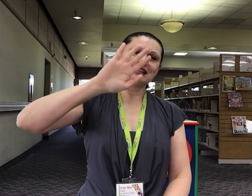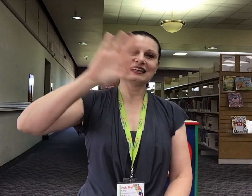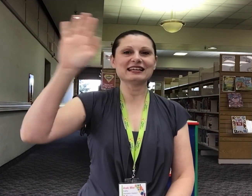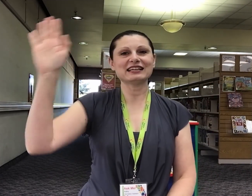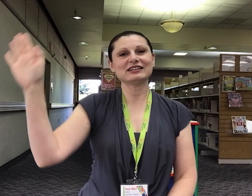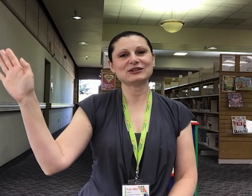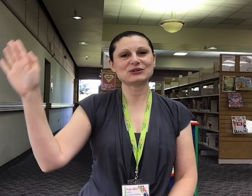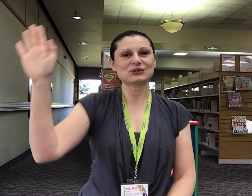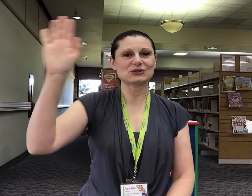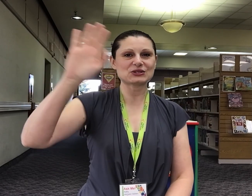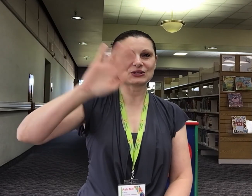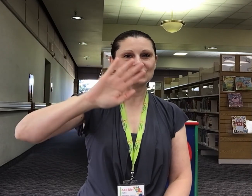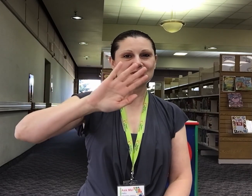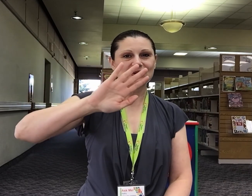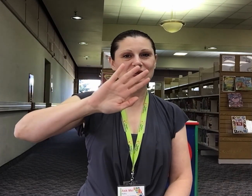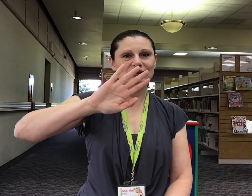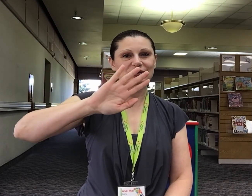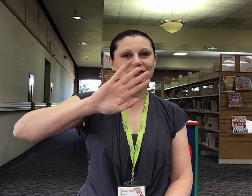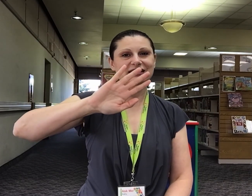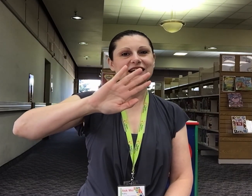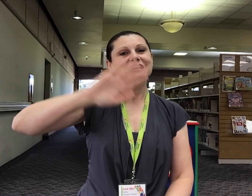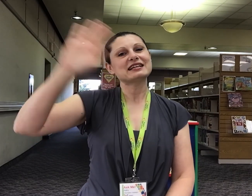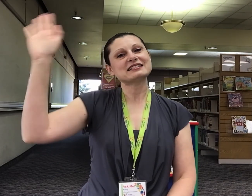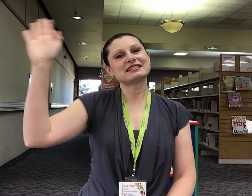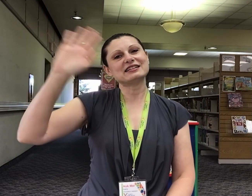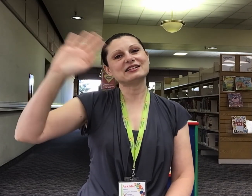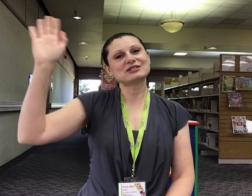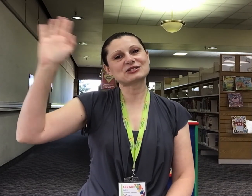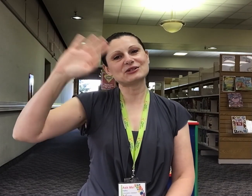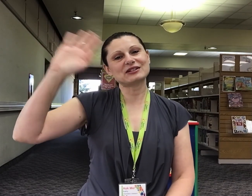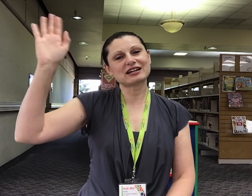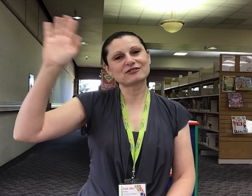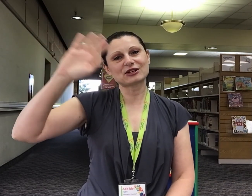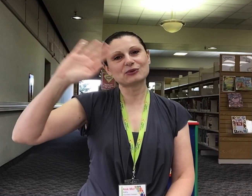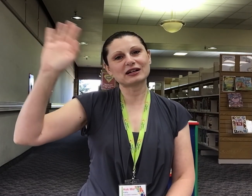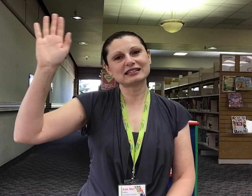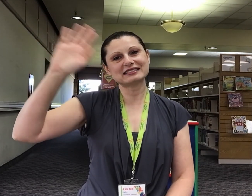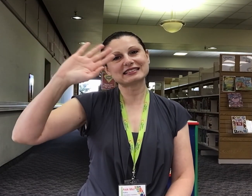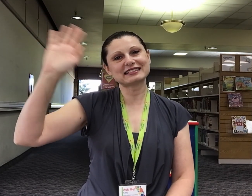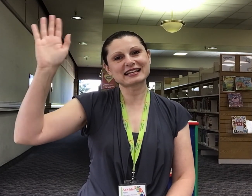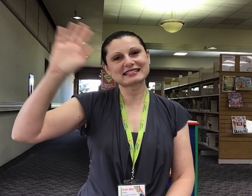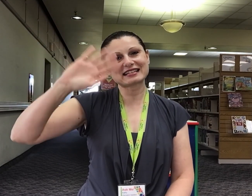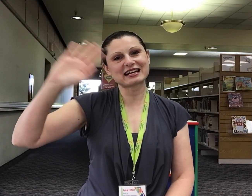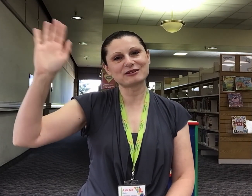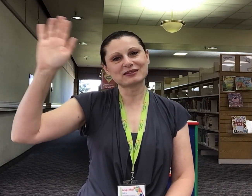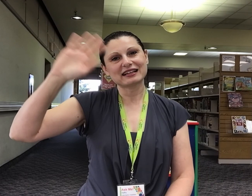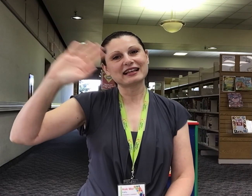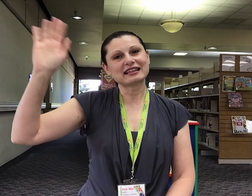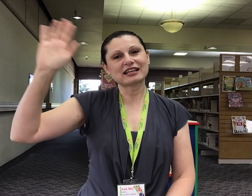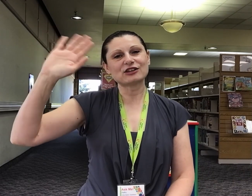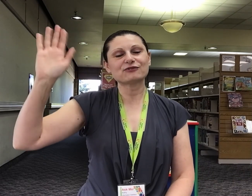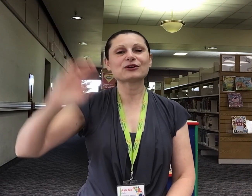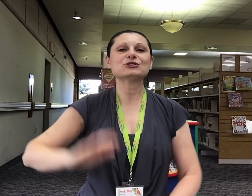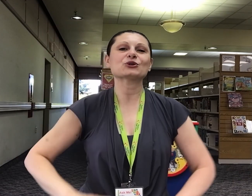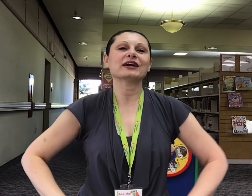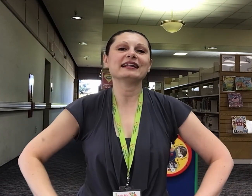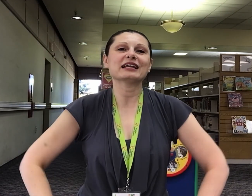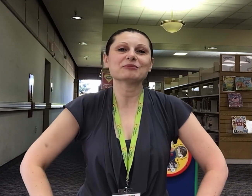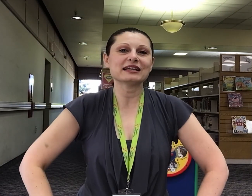See you soon. See you soon, everyone. Till next time. Thank you for joining me, and